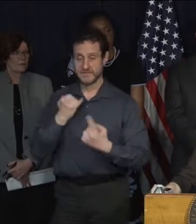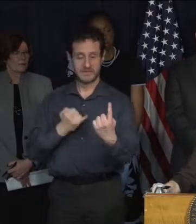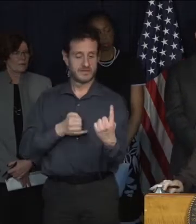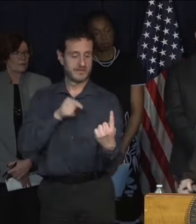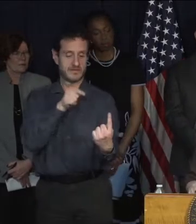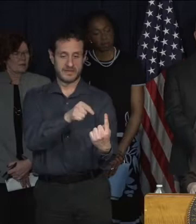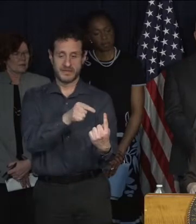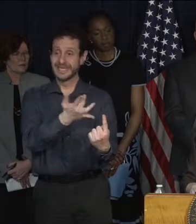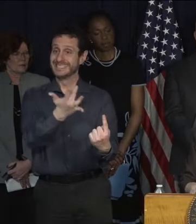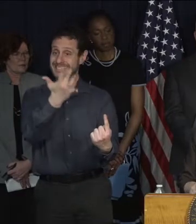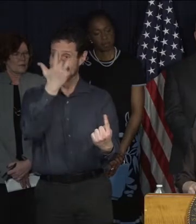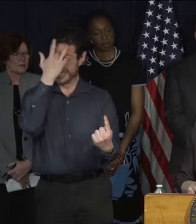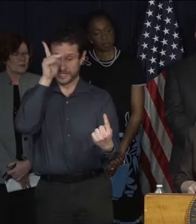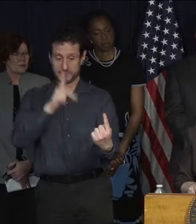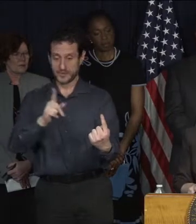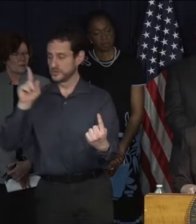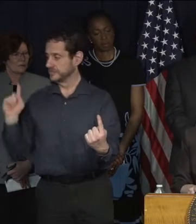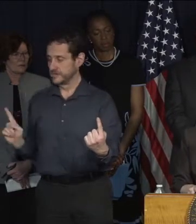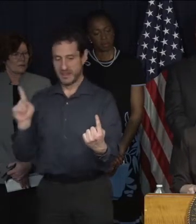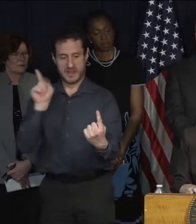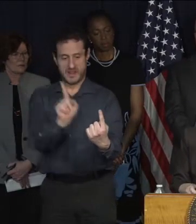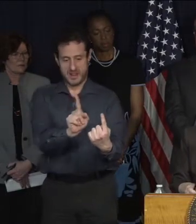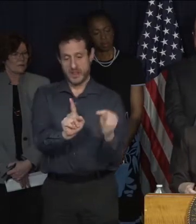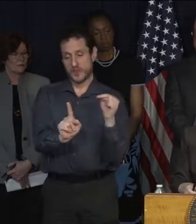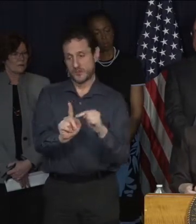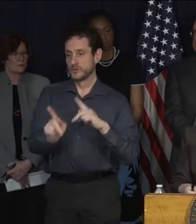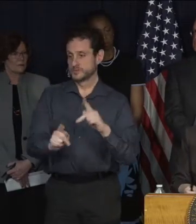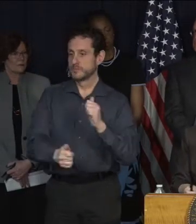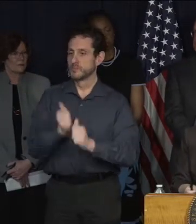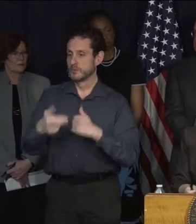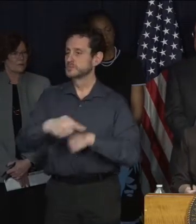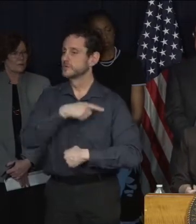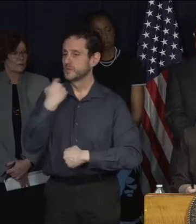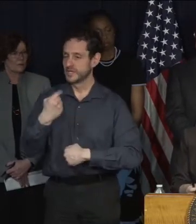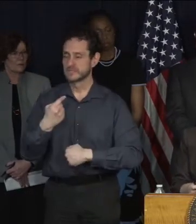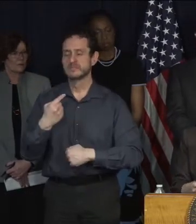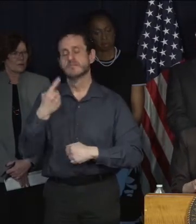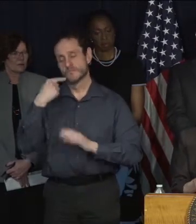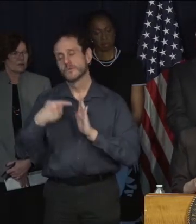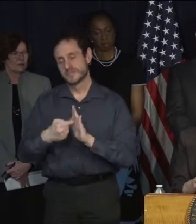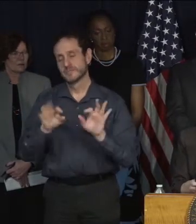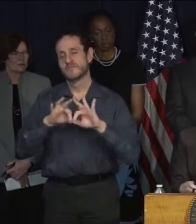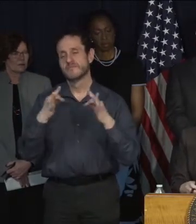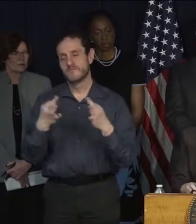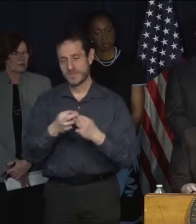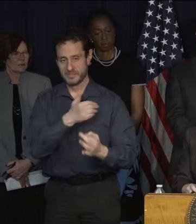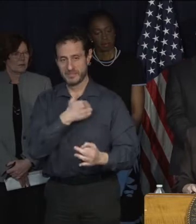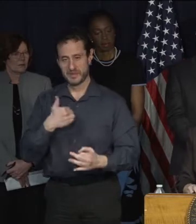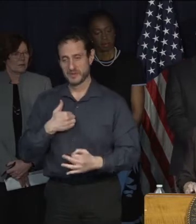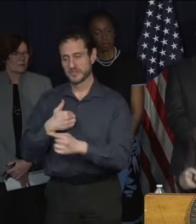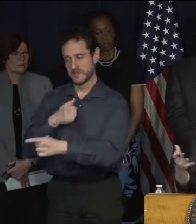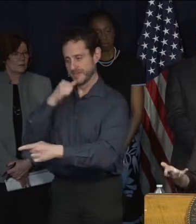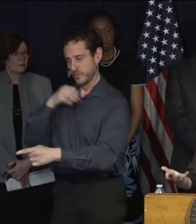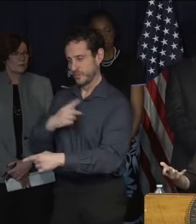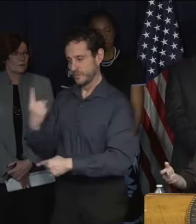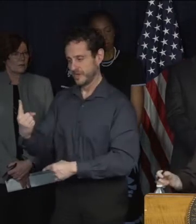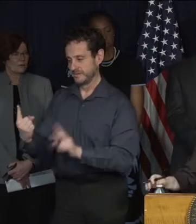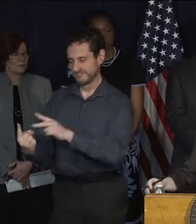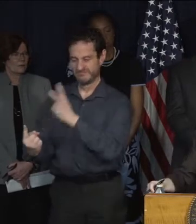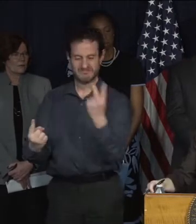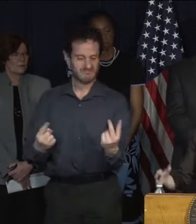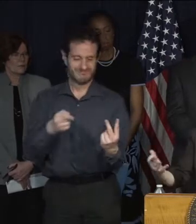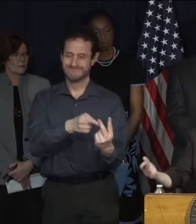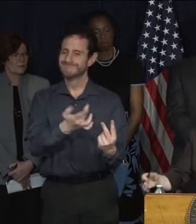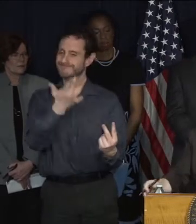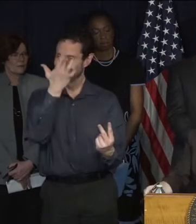confirmed cases are the ones most at risk, like the family members in this case. We recognize that this may raise